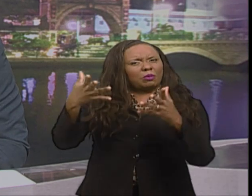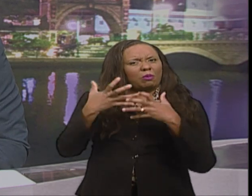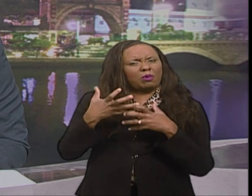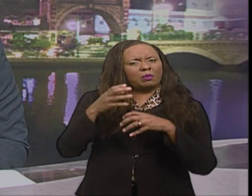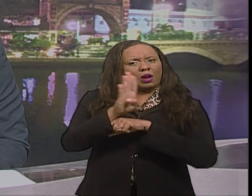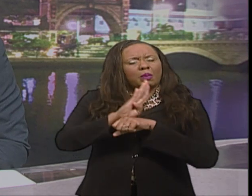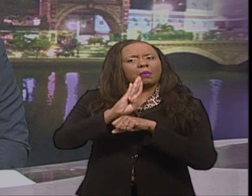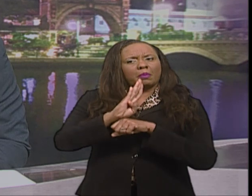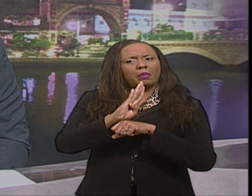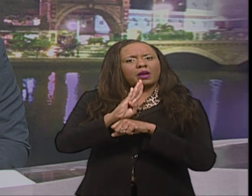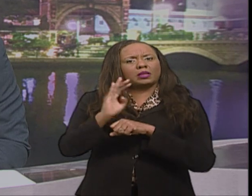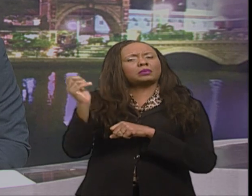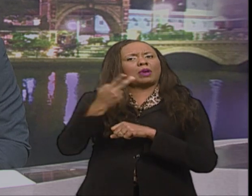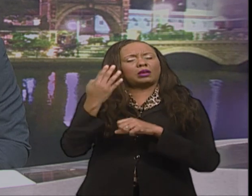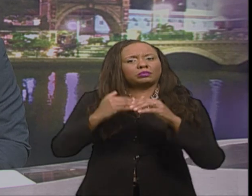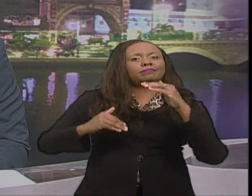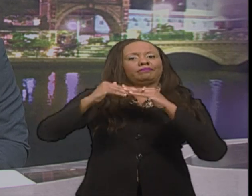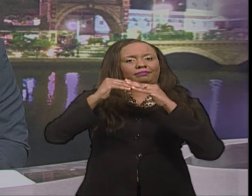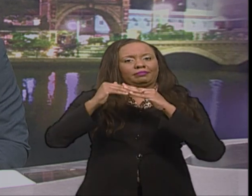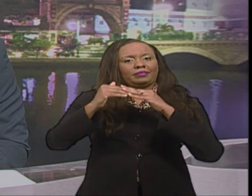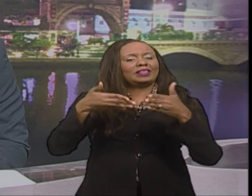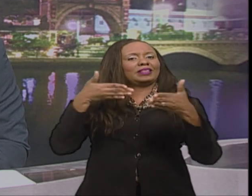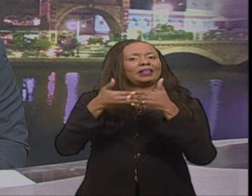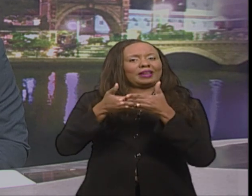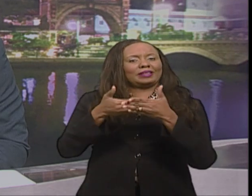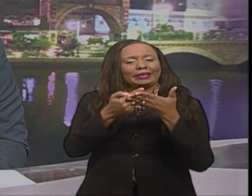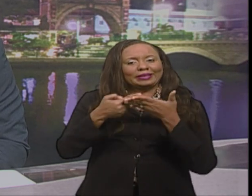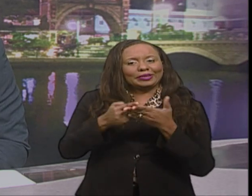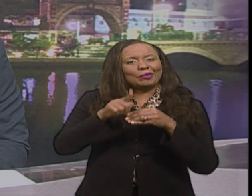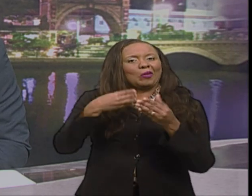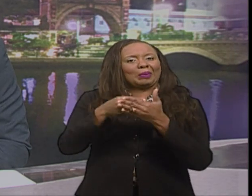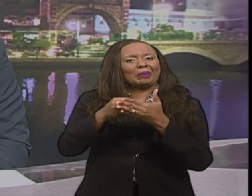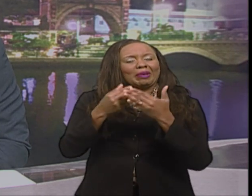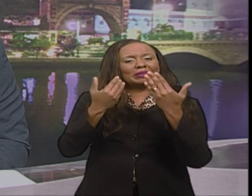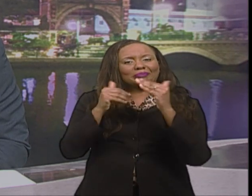about creating pandemonium. Overall, he is against the estimates.